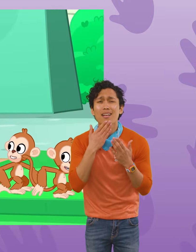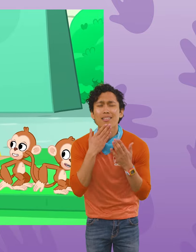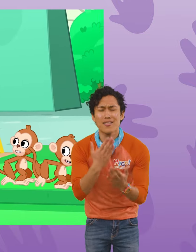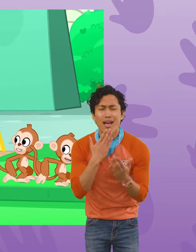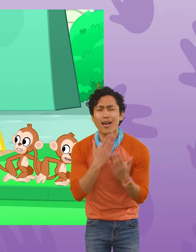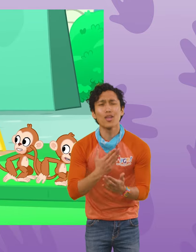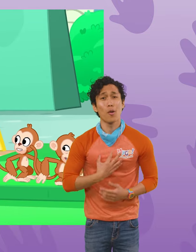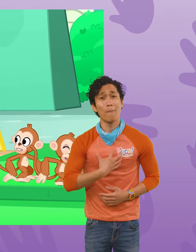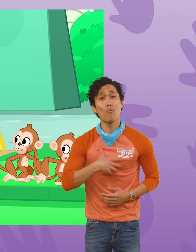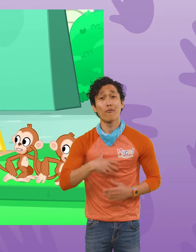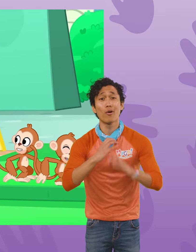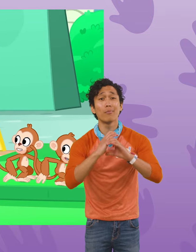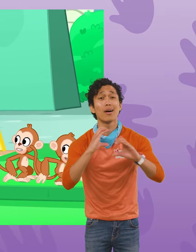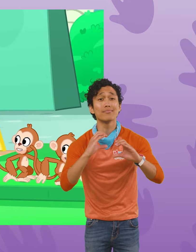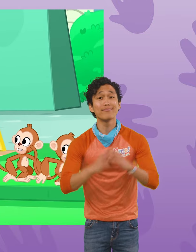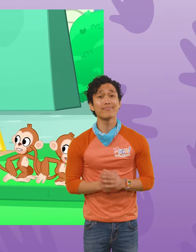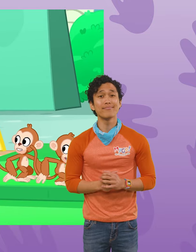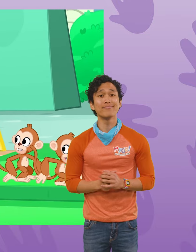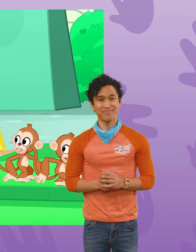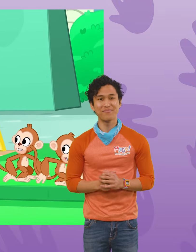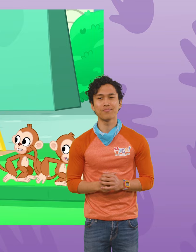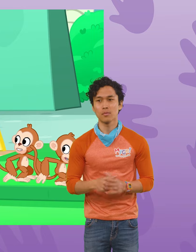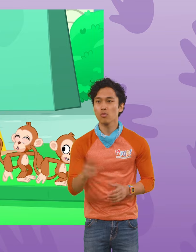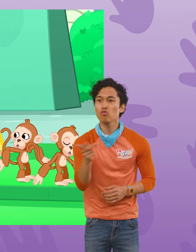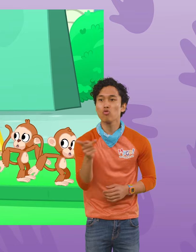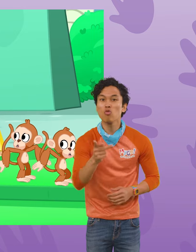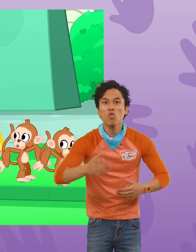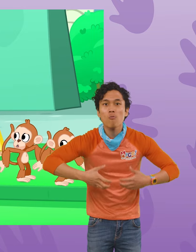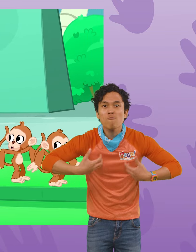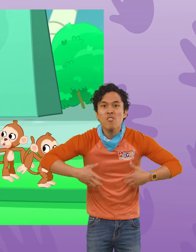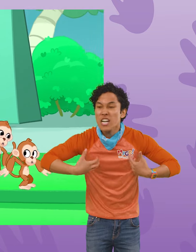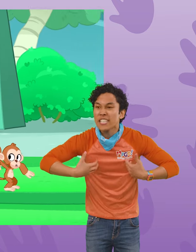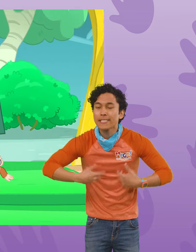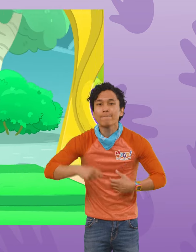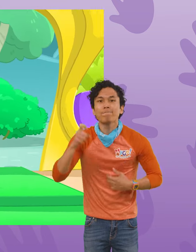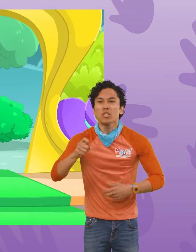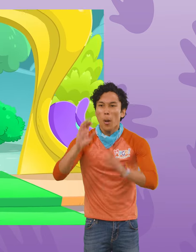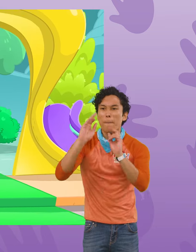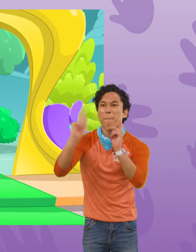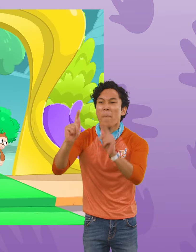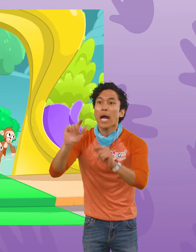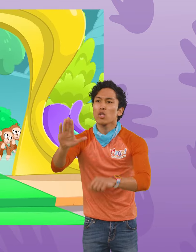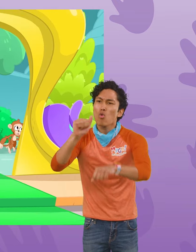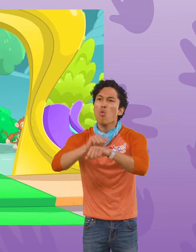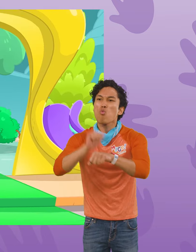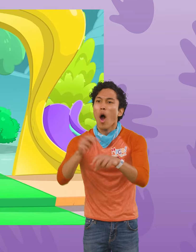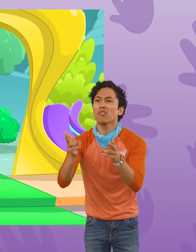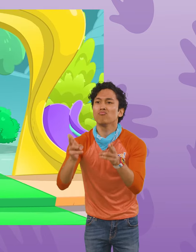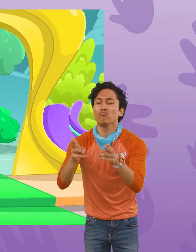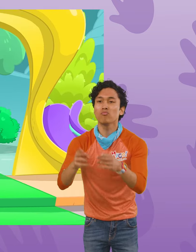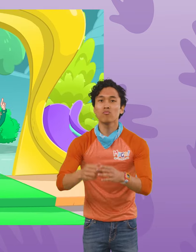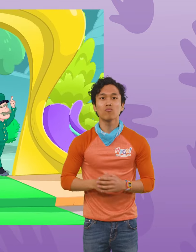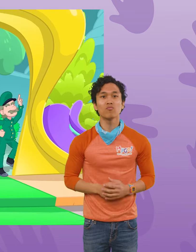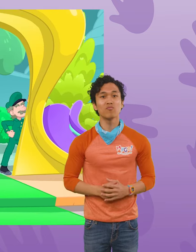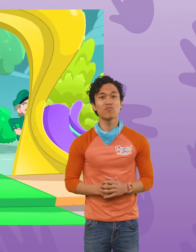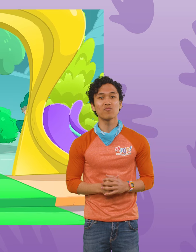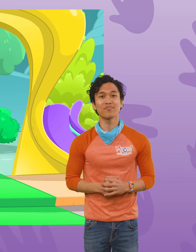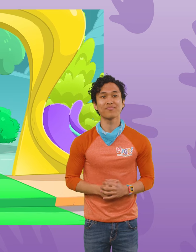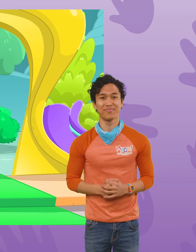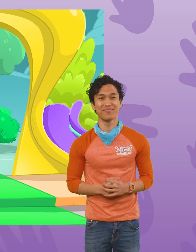Thank you so much, Morphle the Bus. And you two need to get back to your rock very quickly.